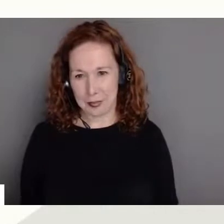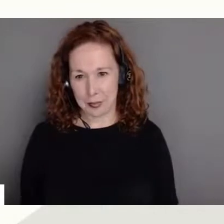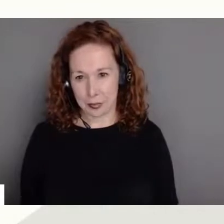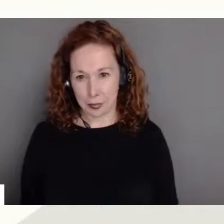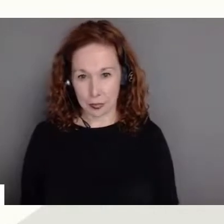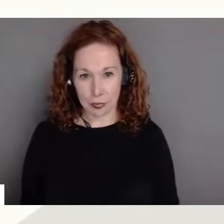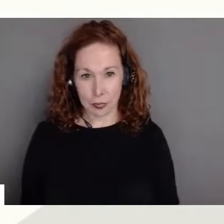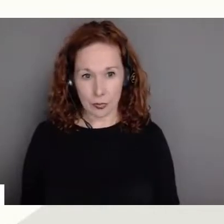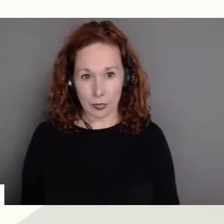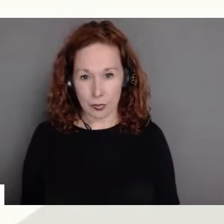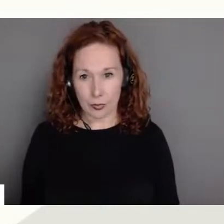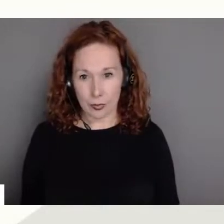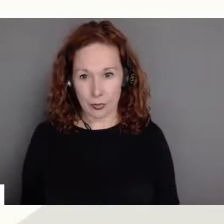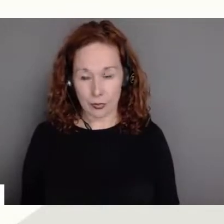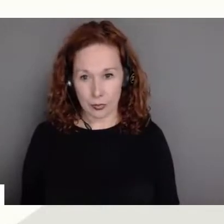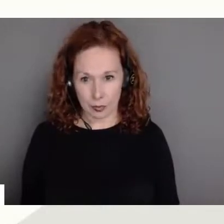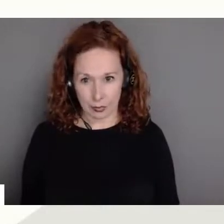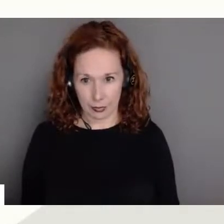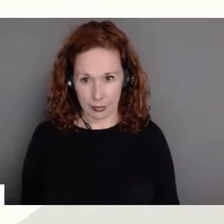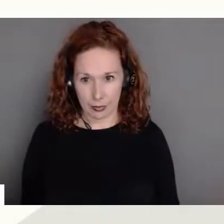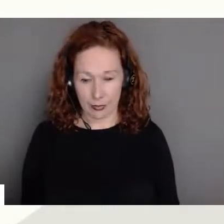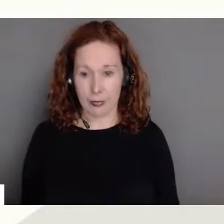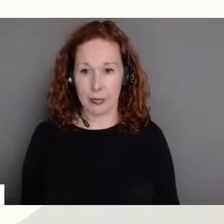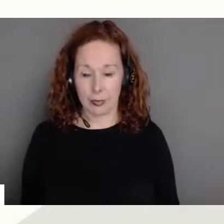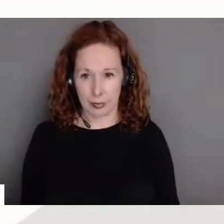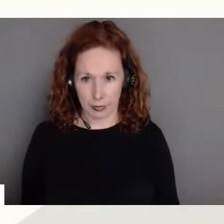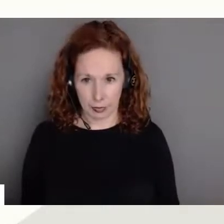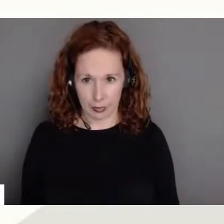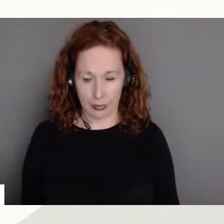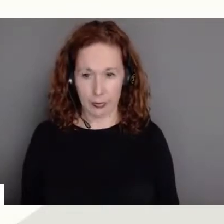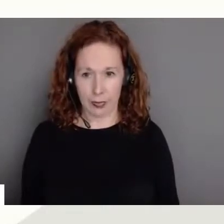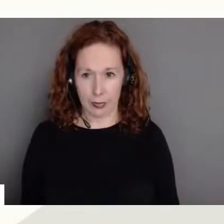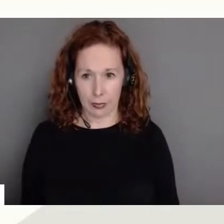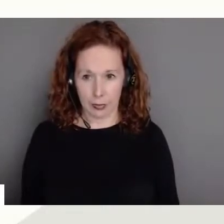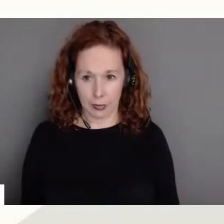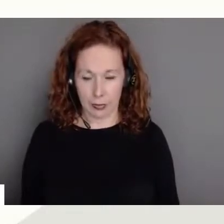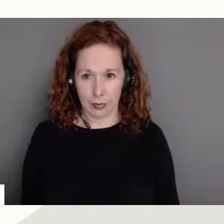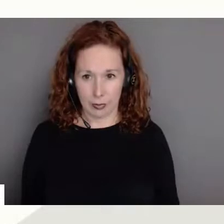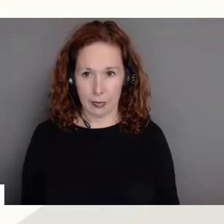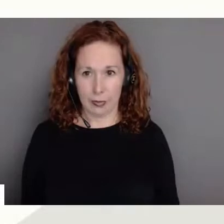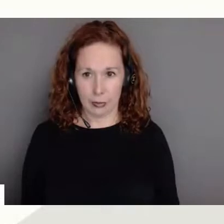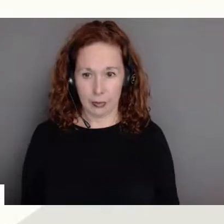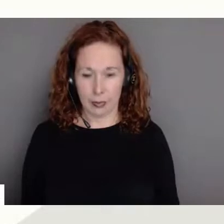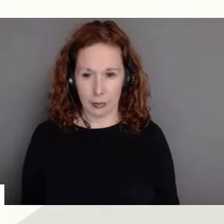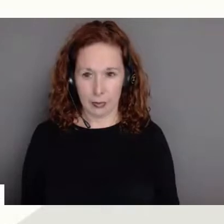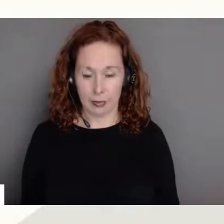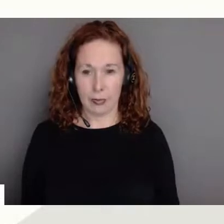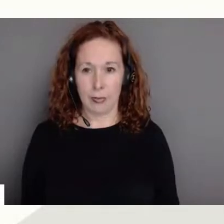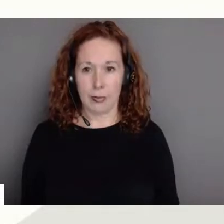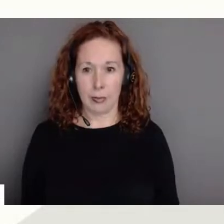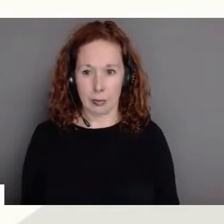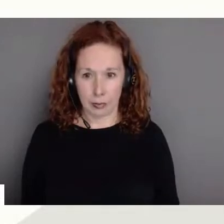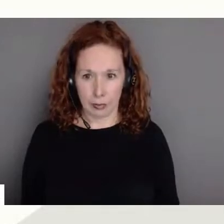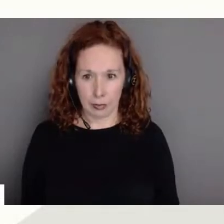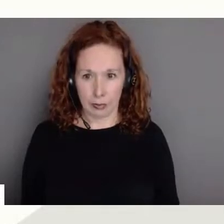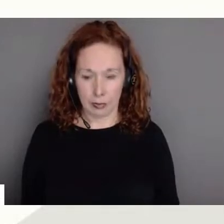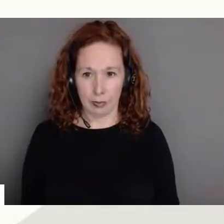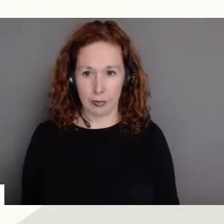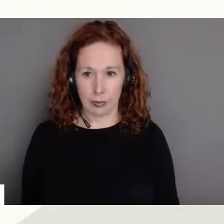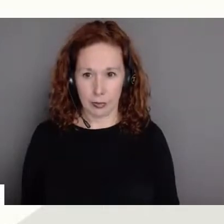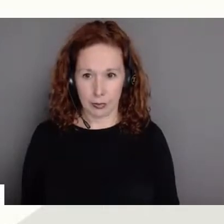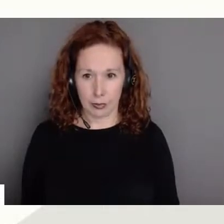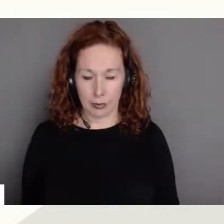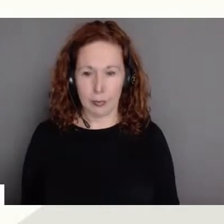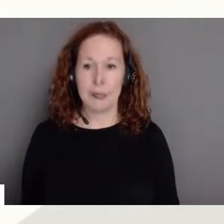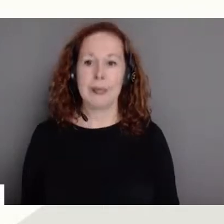just, unpack the myth of what maybe not myth, but share with folks about what it is to be an interpreter, and, I know